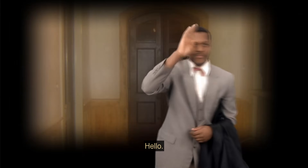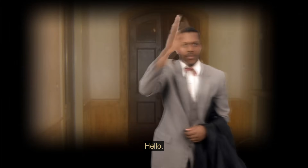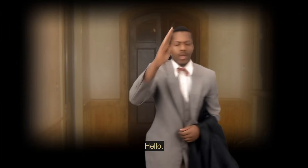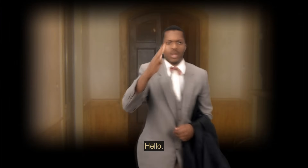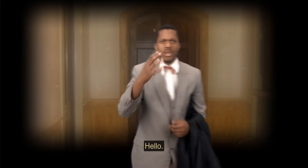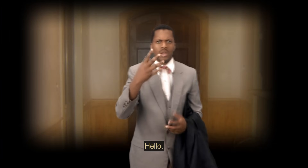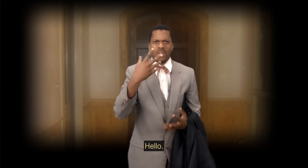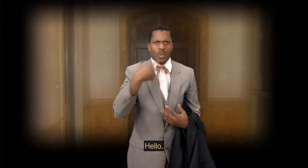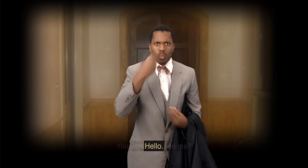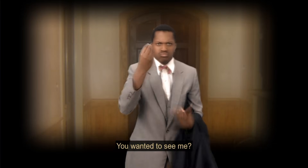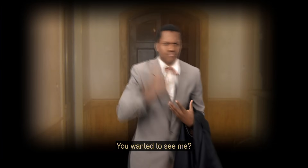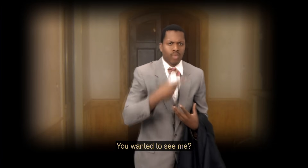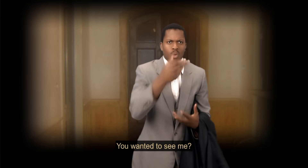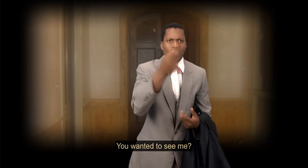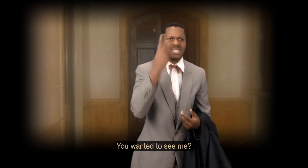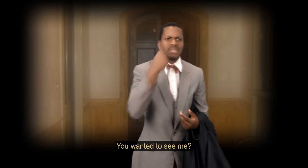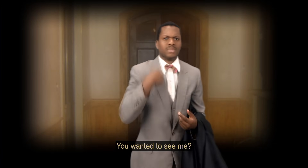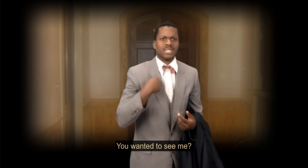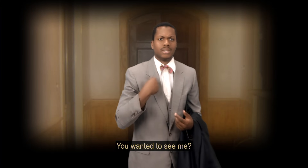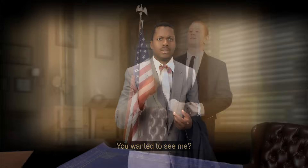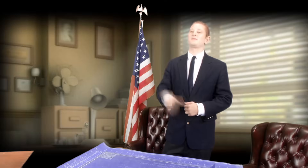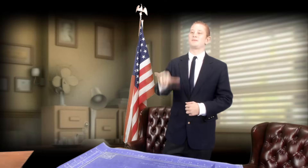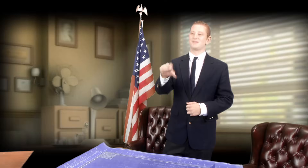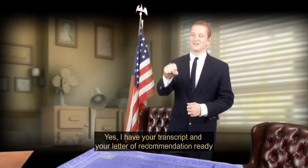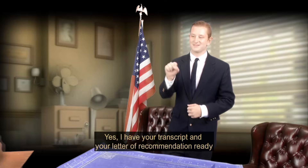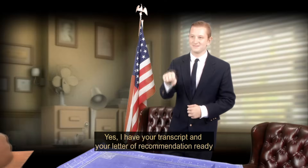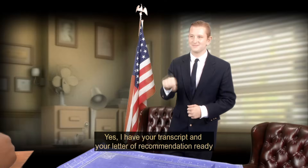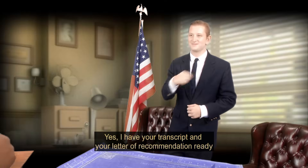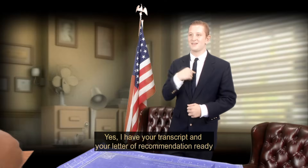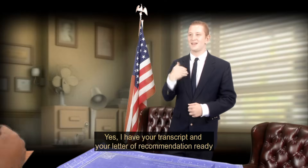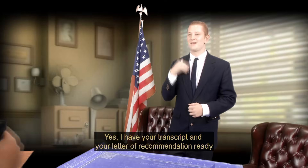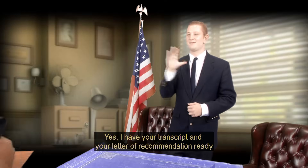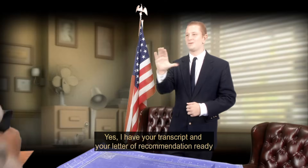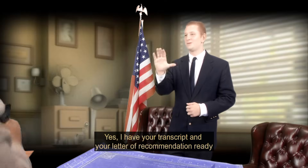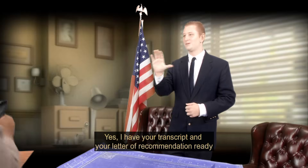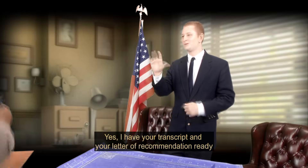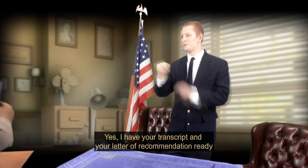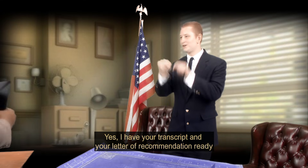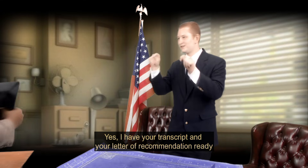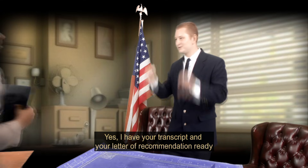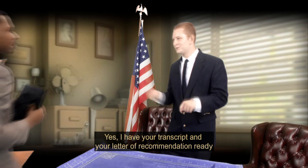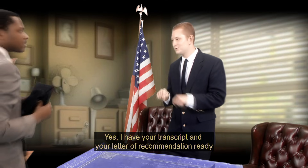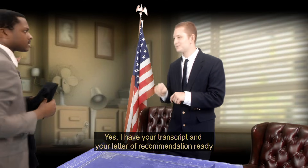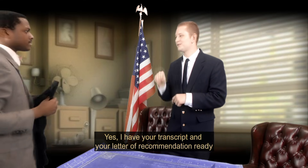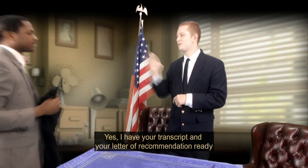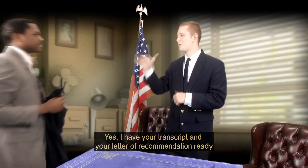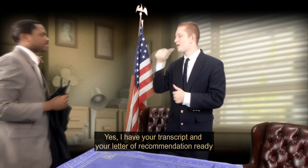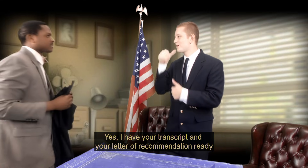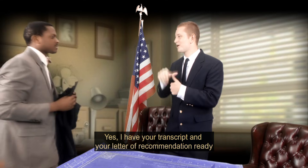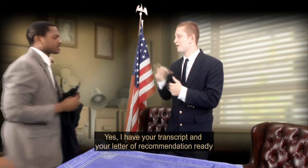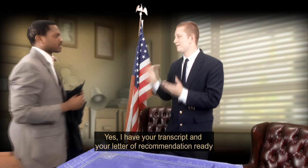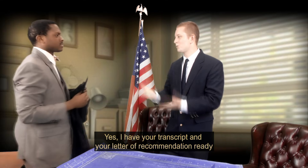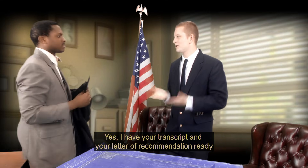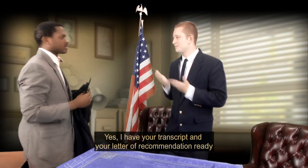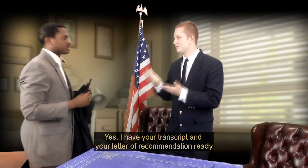Hello. You wanted to see me? Yes. I have your transcript and your letter of recommendation